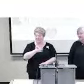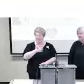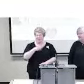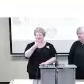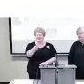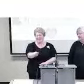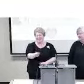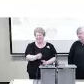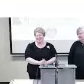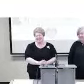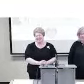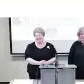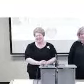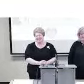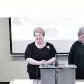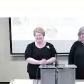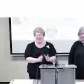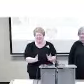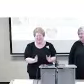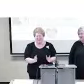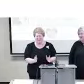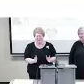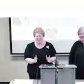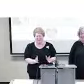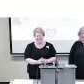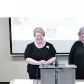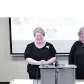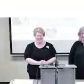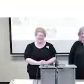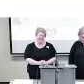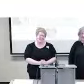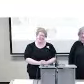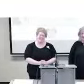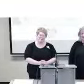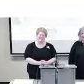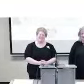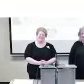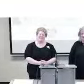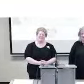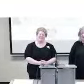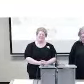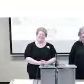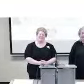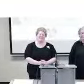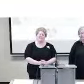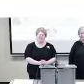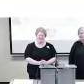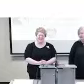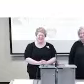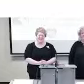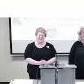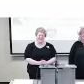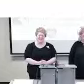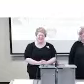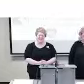be perfect go ahead and turn it in and my favorite one of this is an attitude of thanksgiving there are so